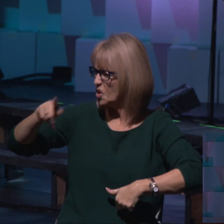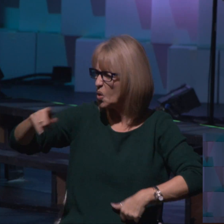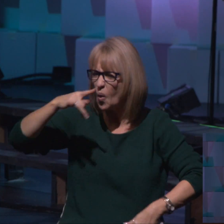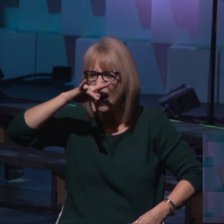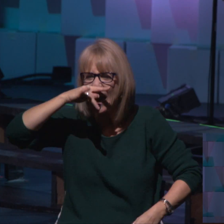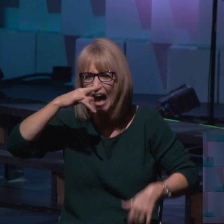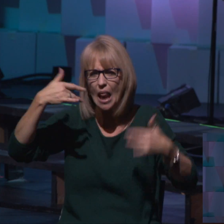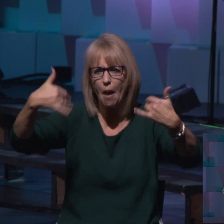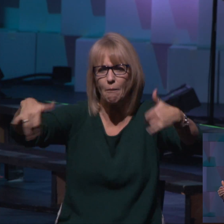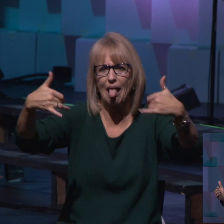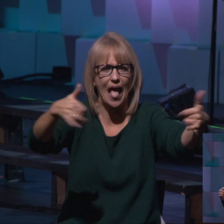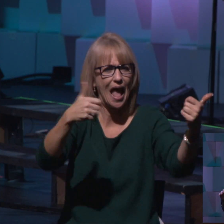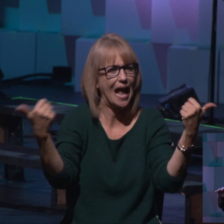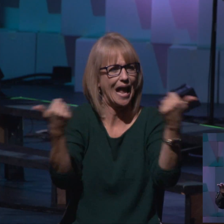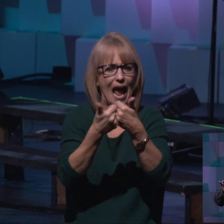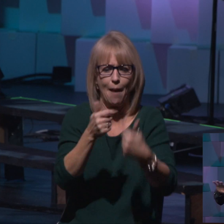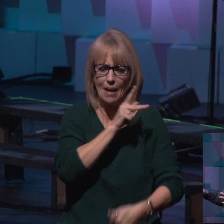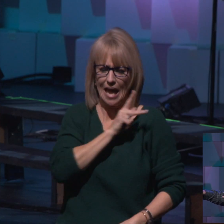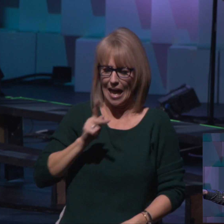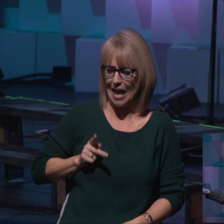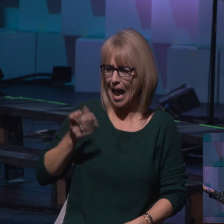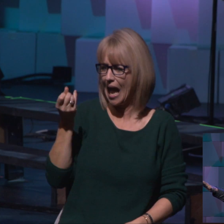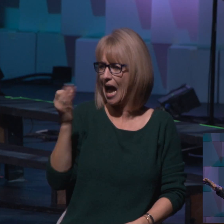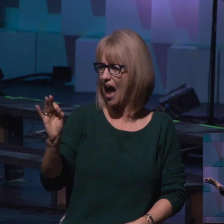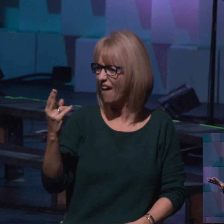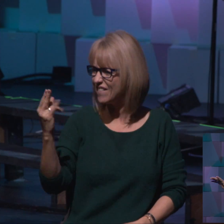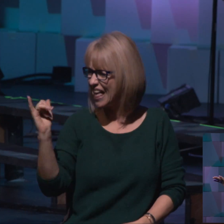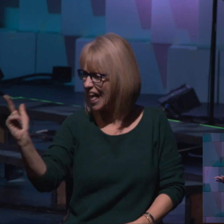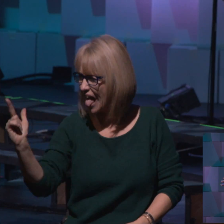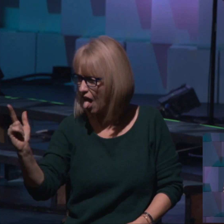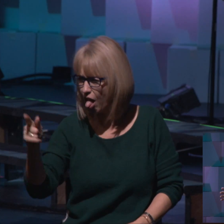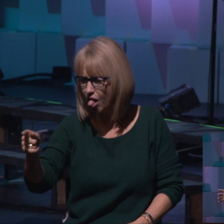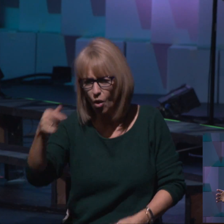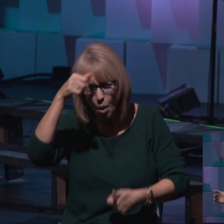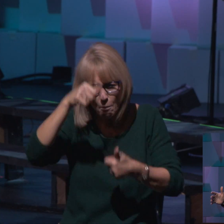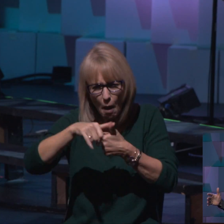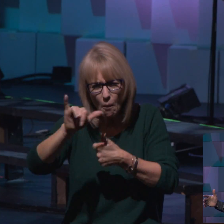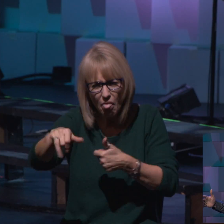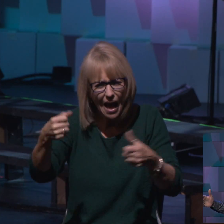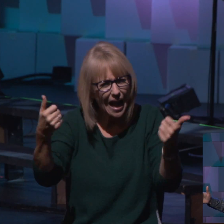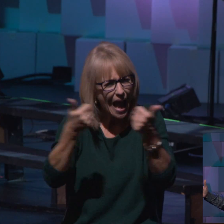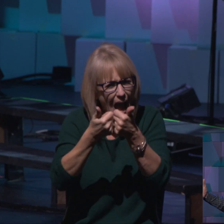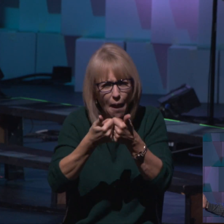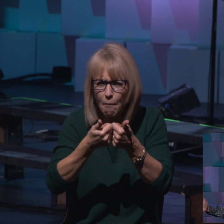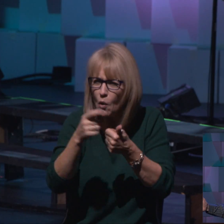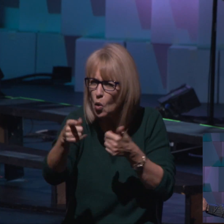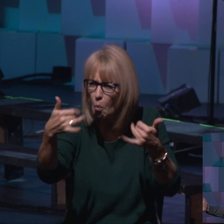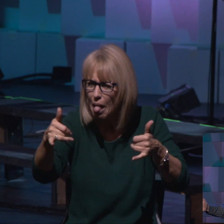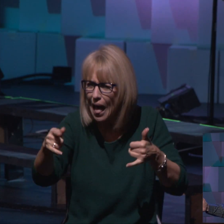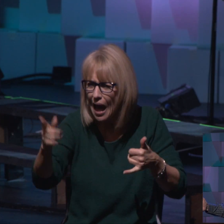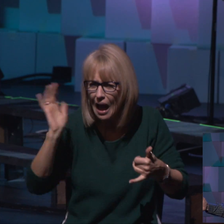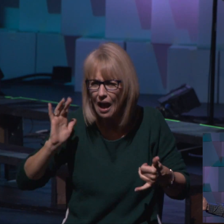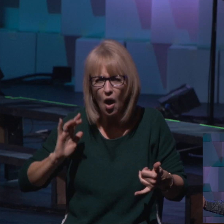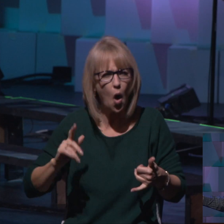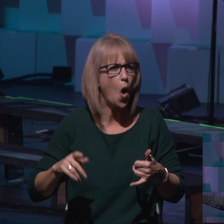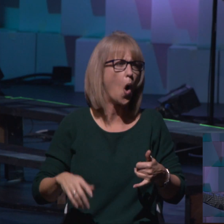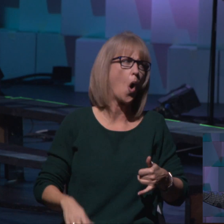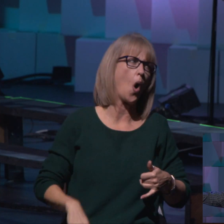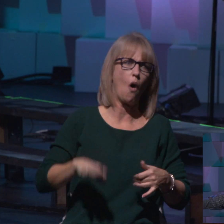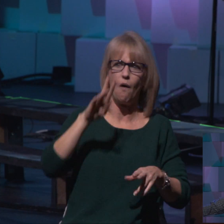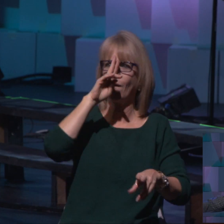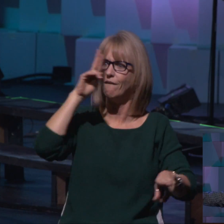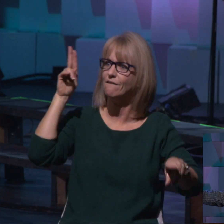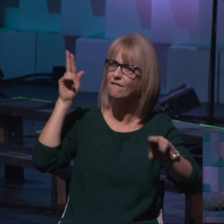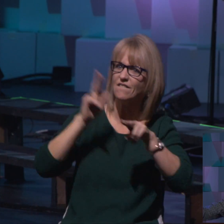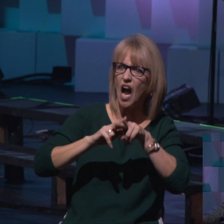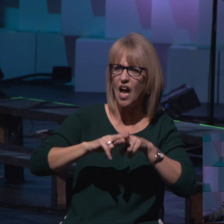I'm not referring to that TV show, all right? That's not it at all. But the King of the Hill was just this fun game, and on the farm we did a